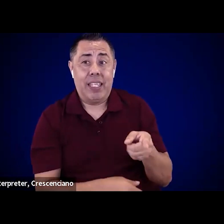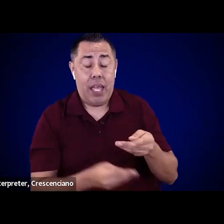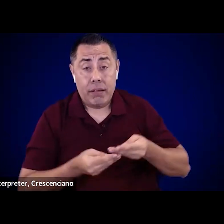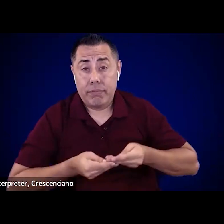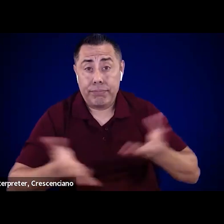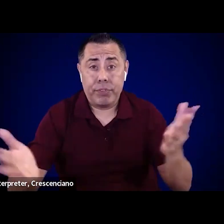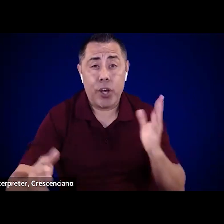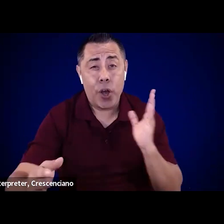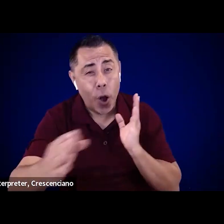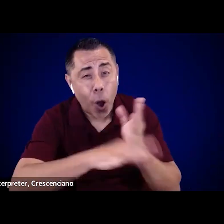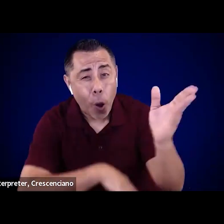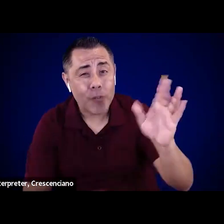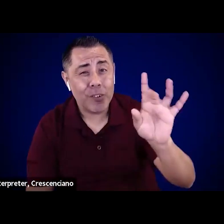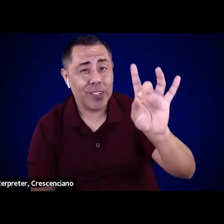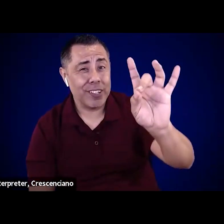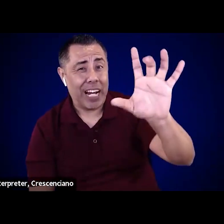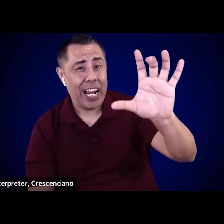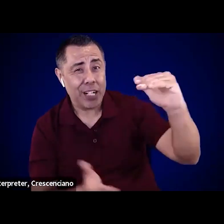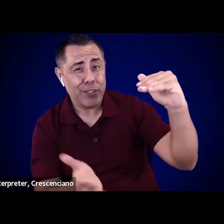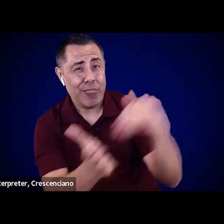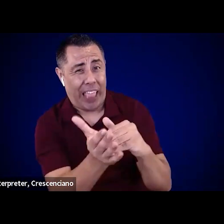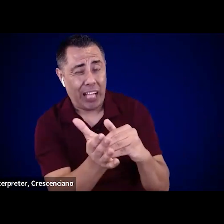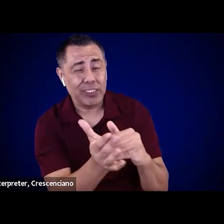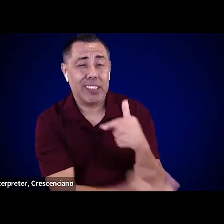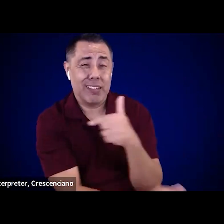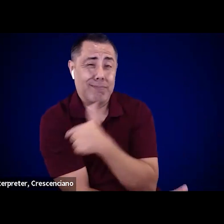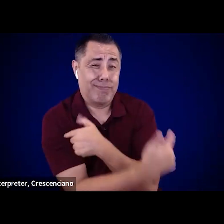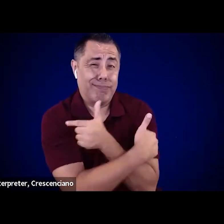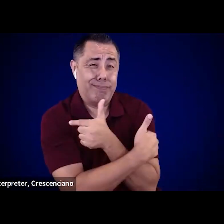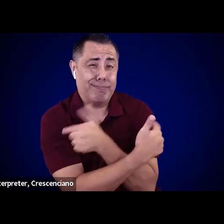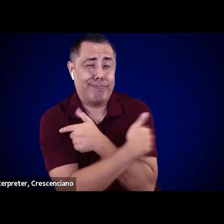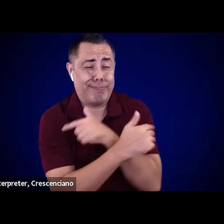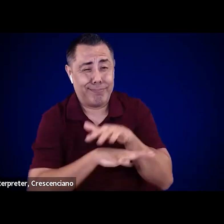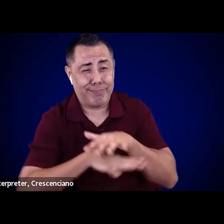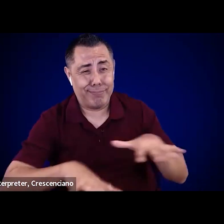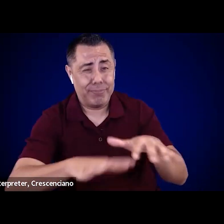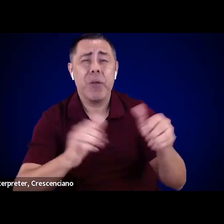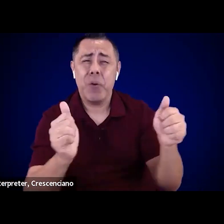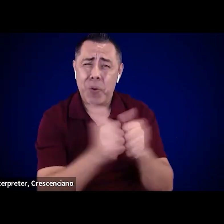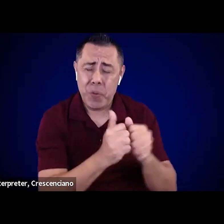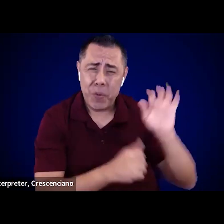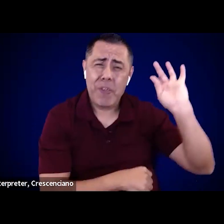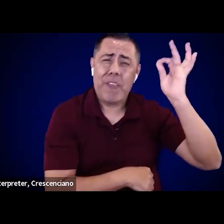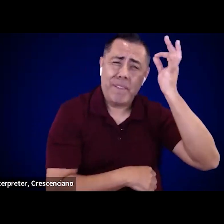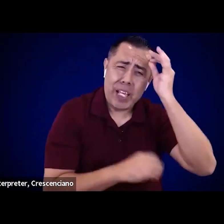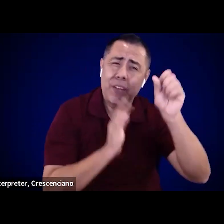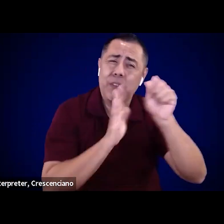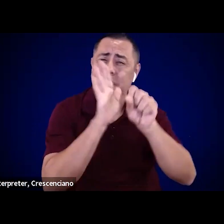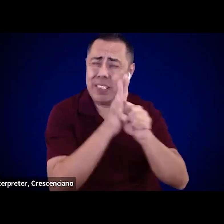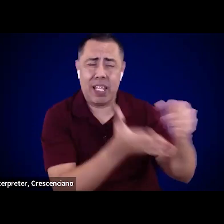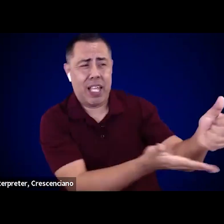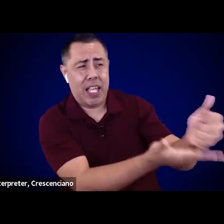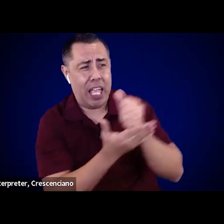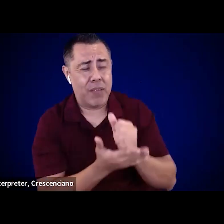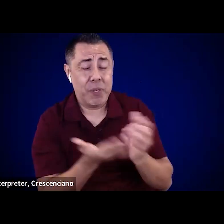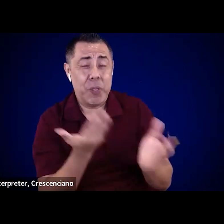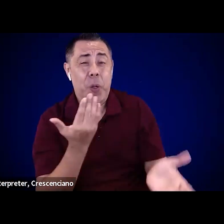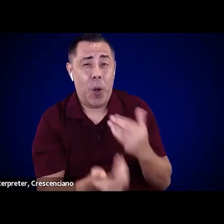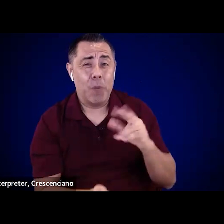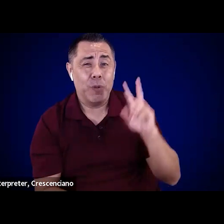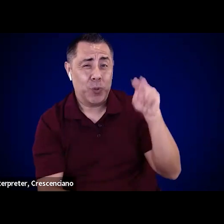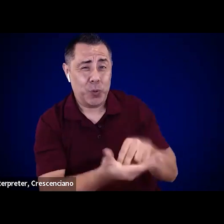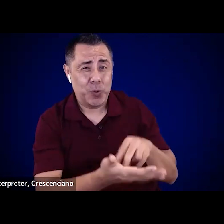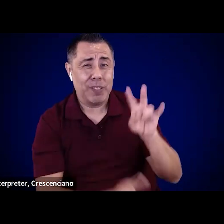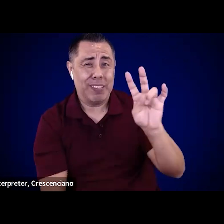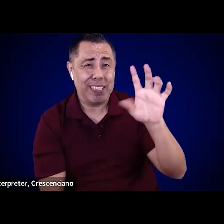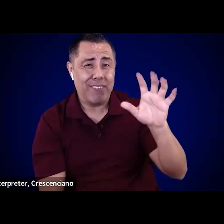15 federal, state, local, and non-governmental partners and nearly 2,700 staff. We